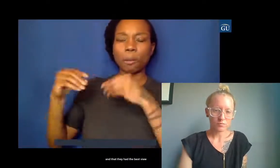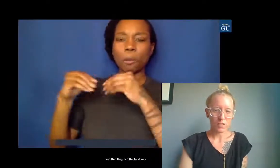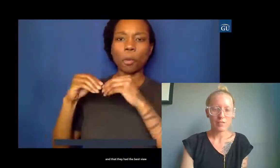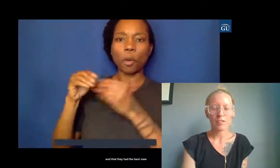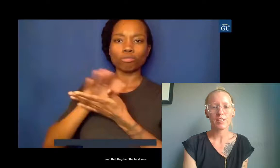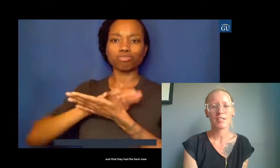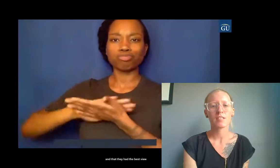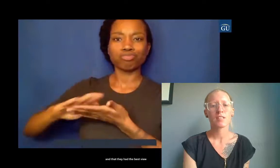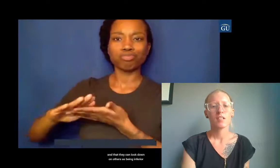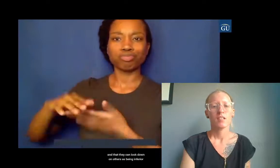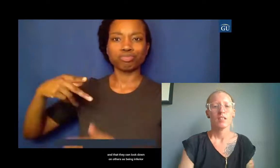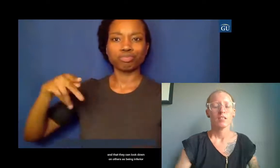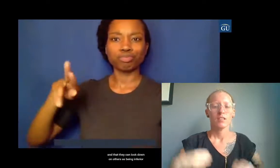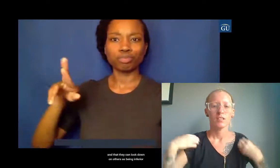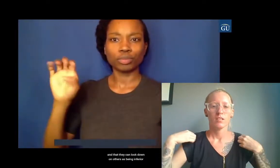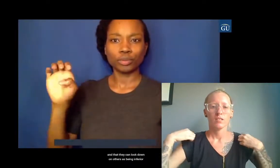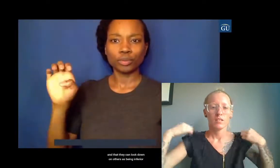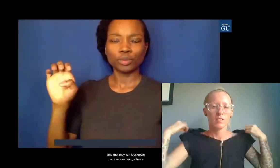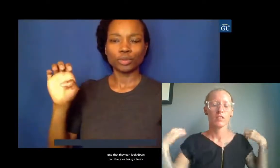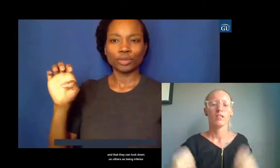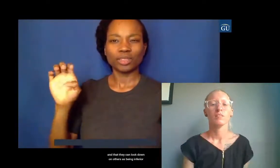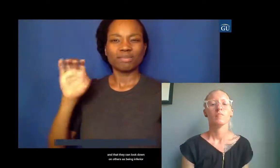And the various